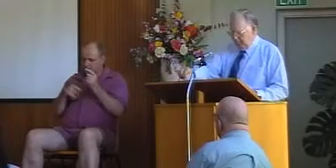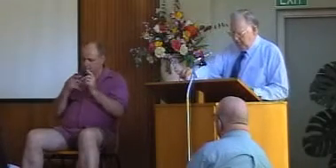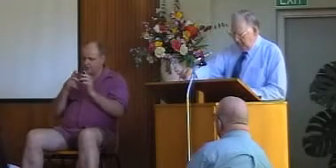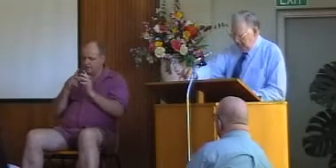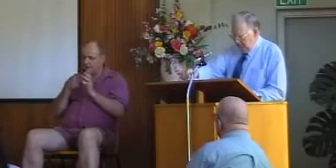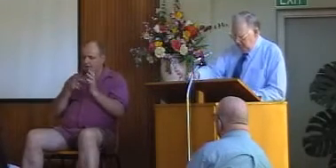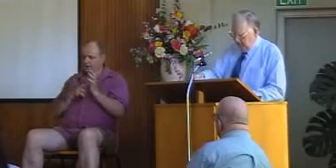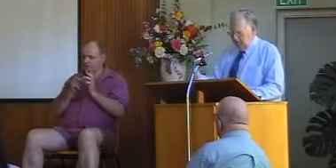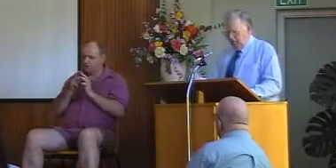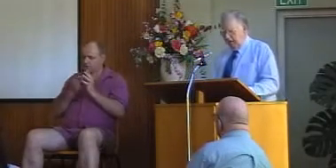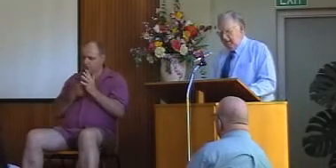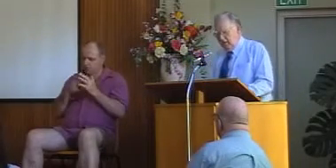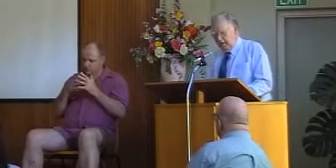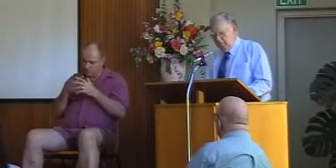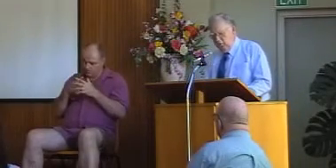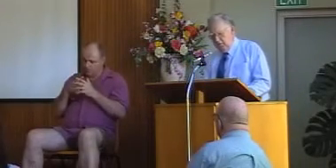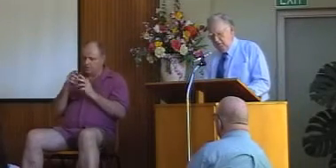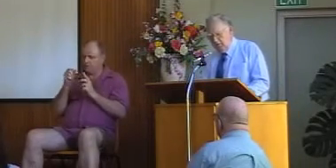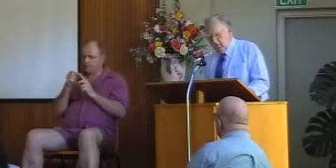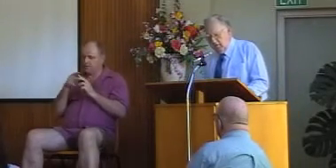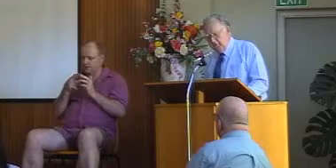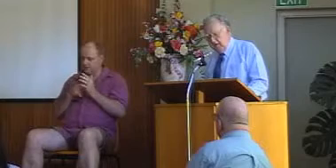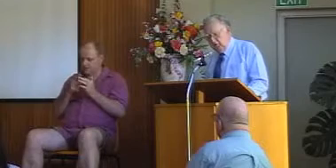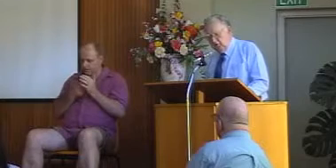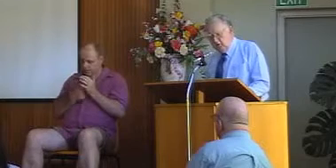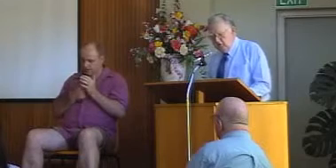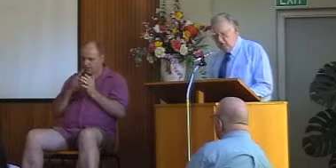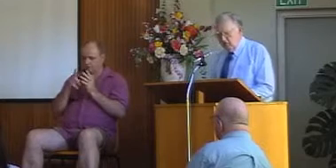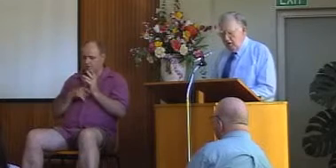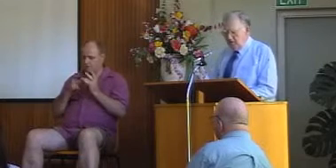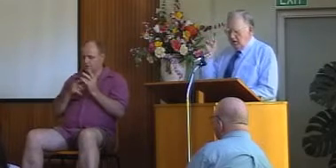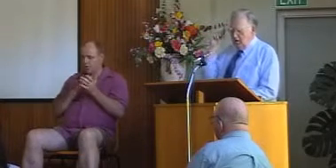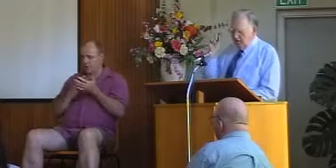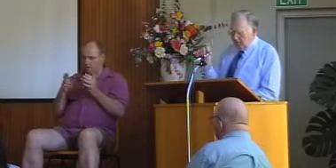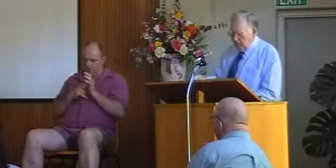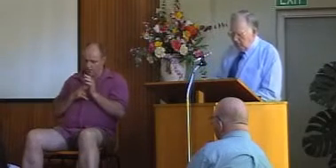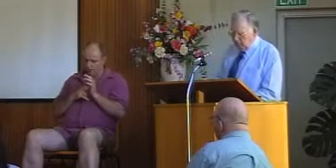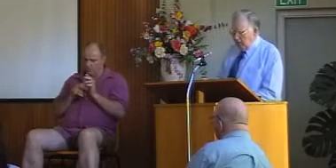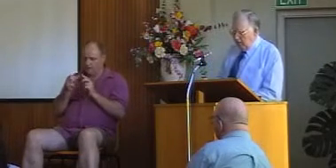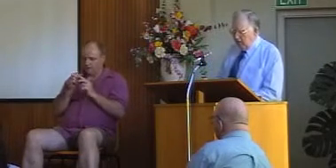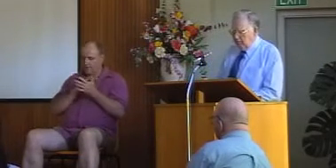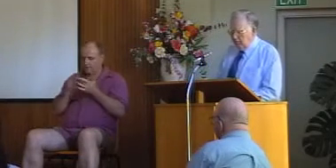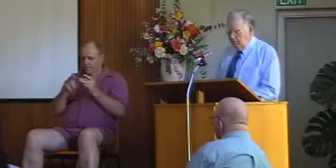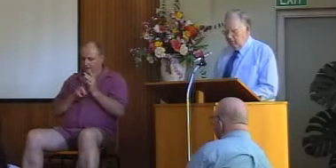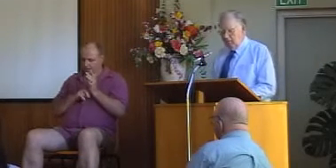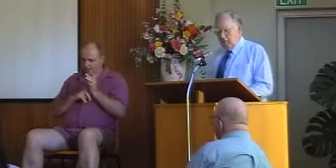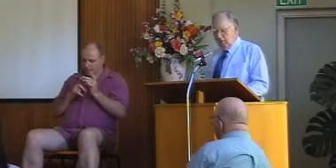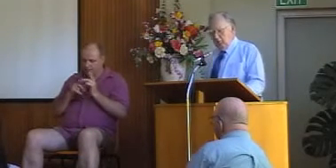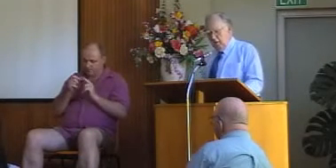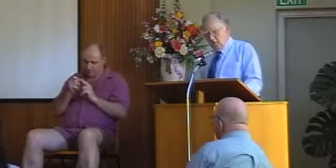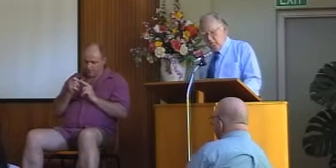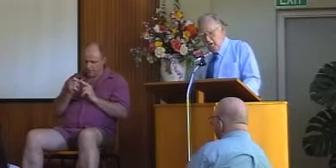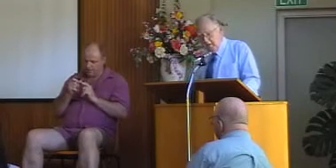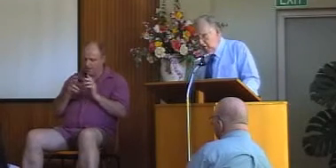Philip, the fact that he brought Nathanael to Jesus Christ. He was the one that